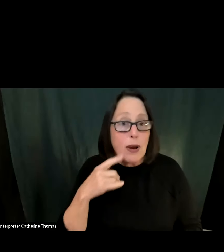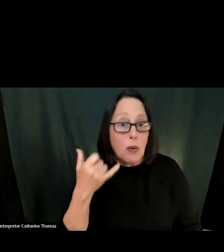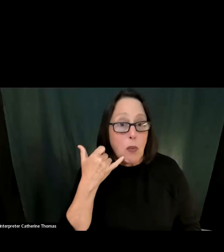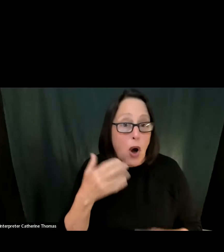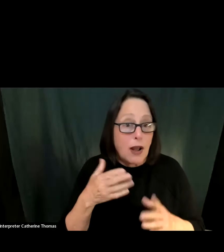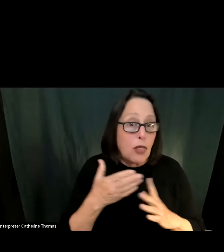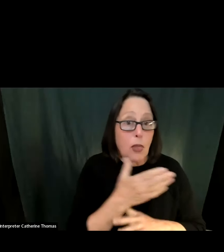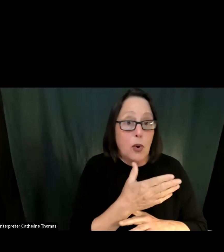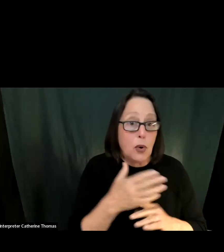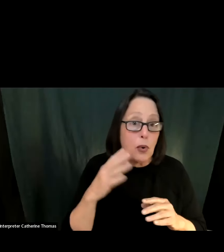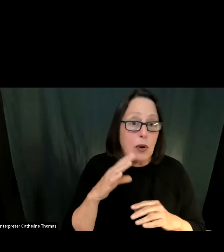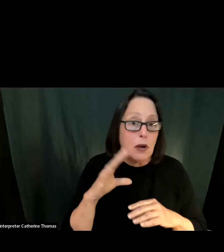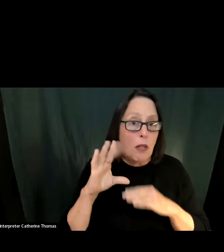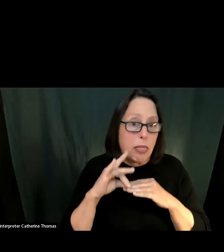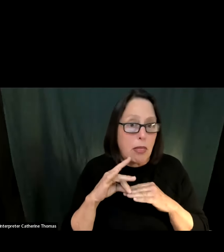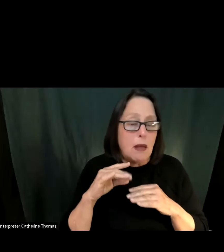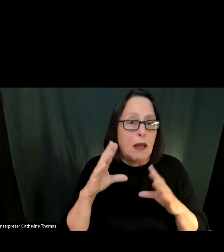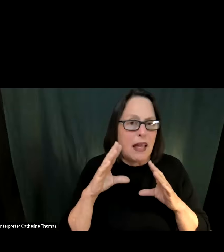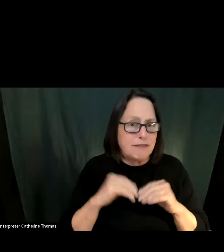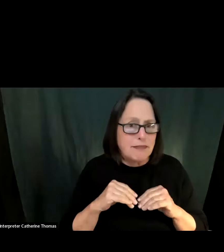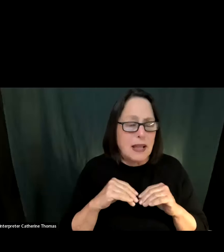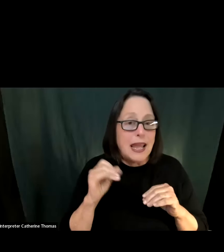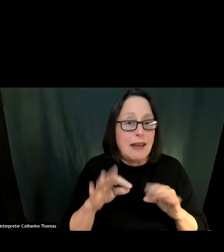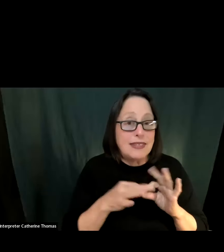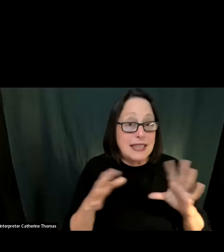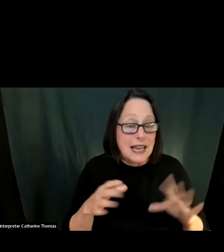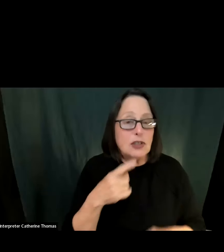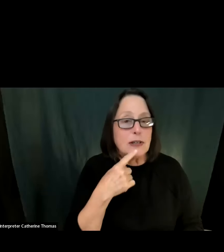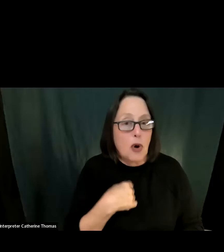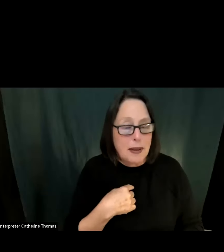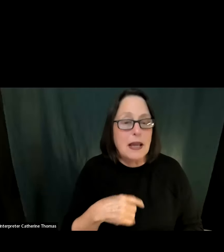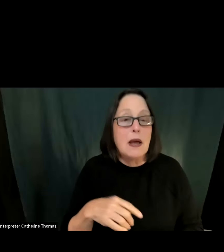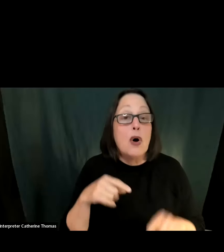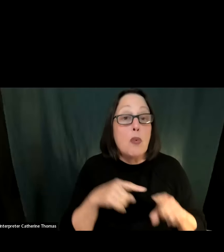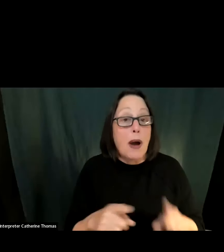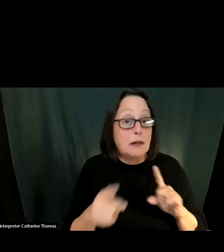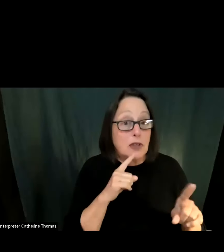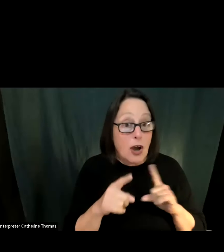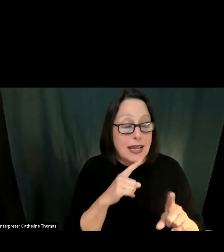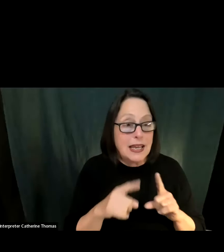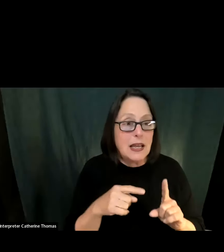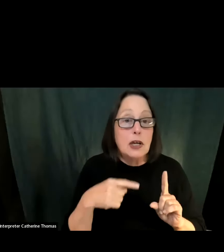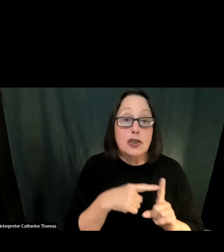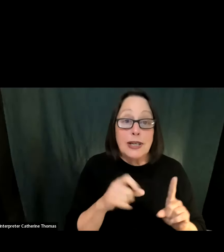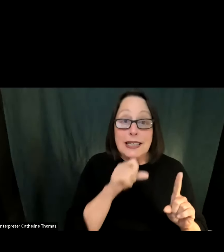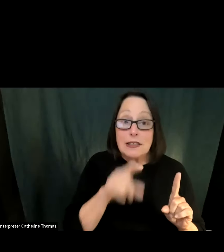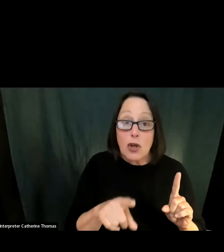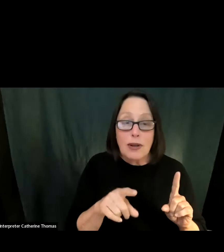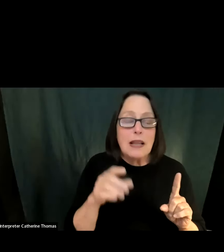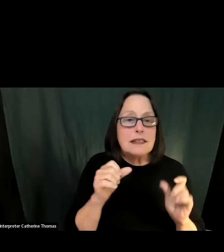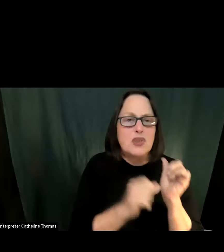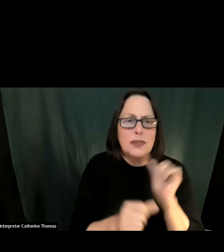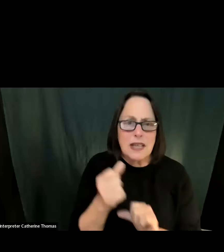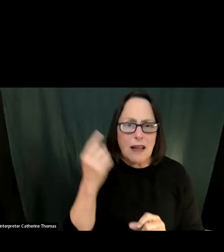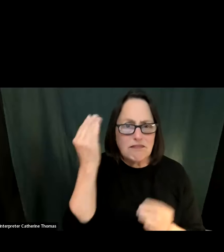Can I have your name and cell phone number in case we get disconnected? And she gave it to me. And as we were talking in our conversation, she disclosed suicidality,